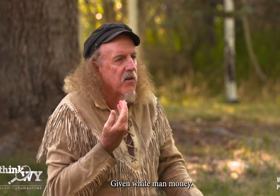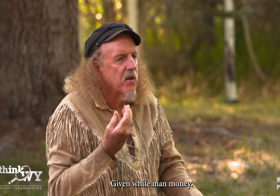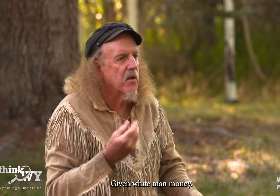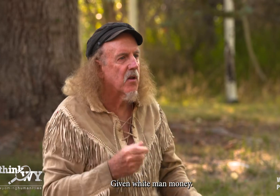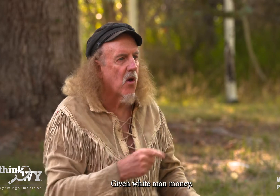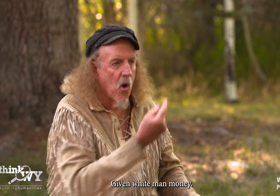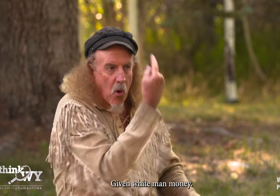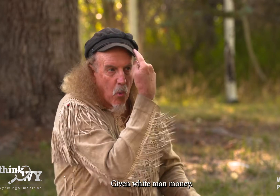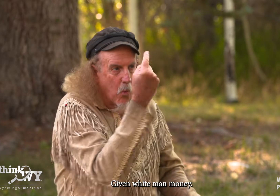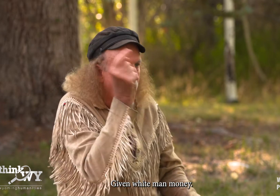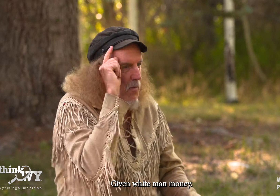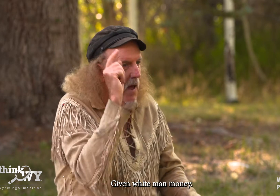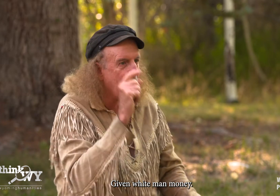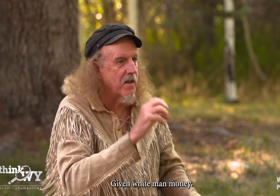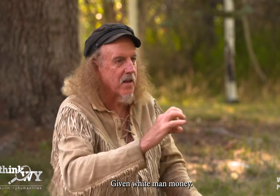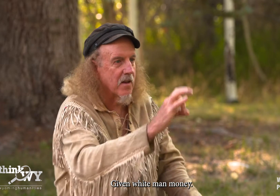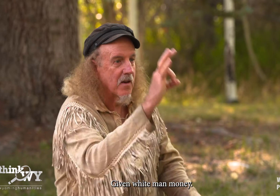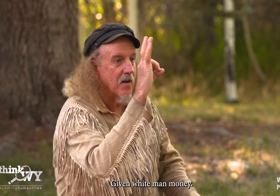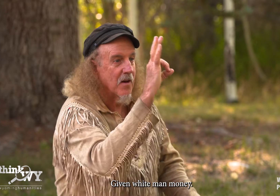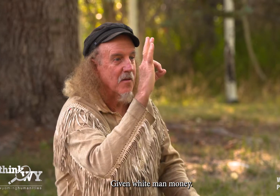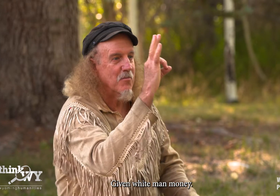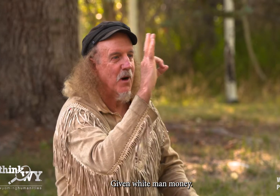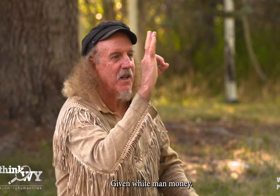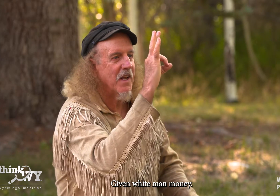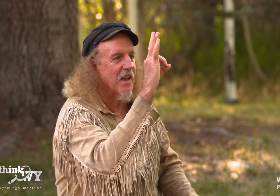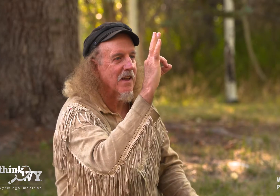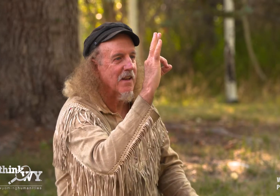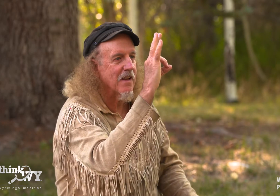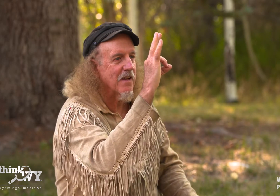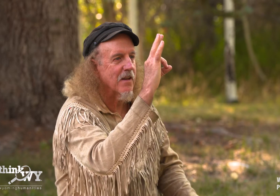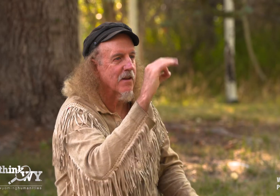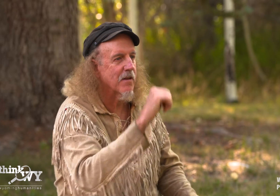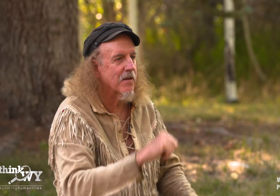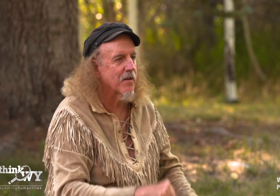given white man money.